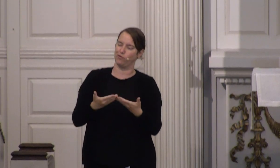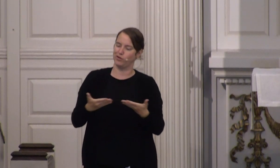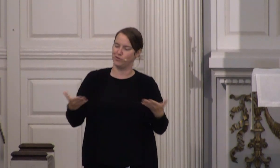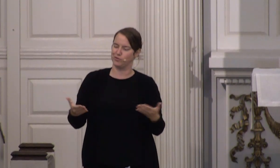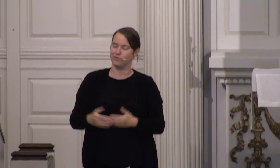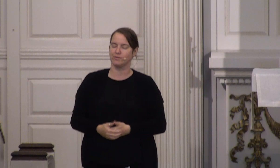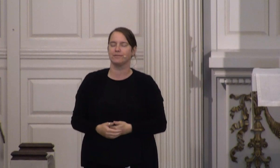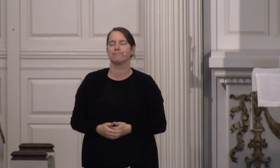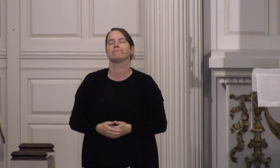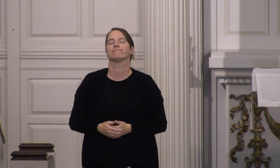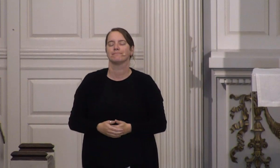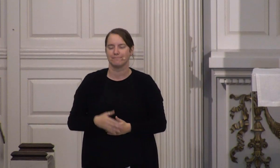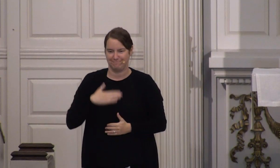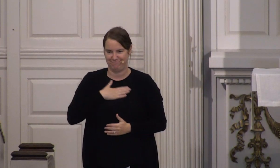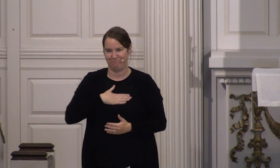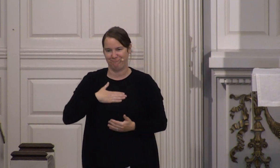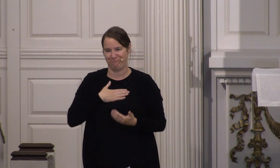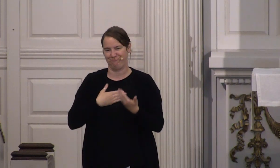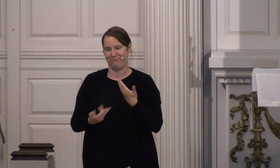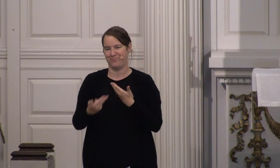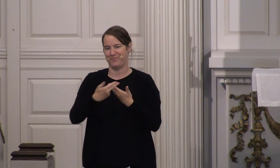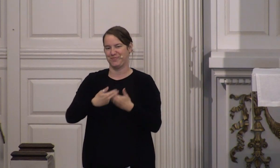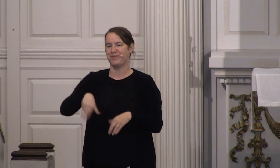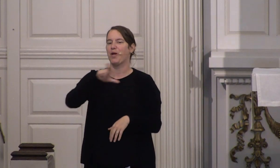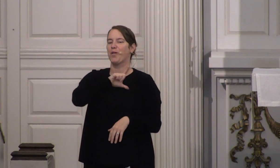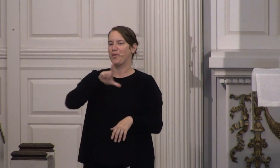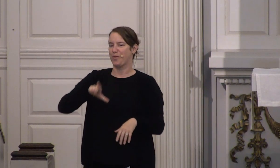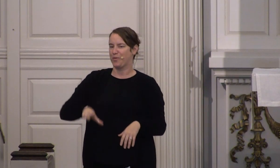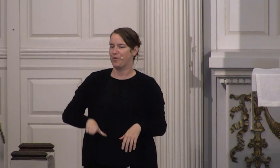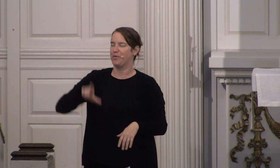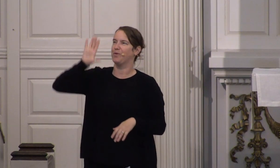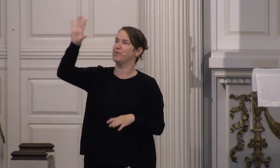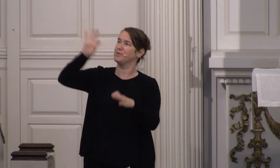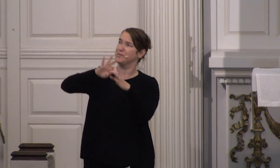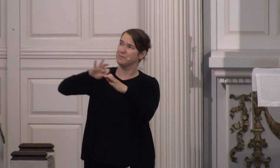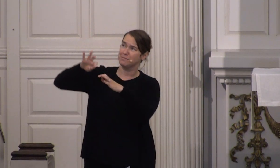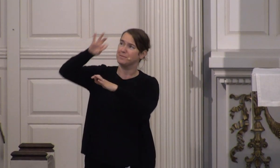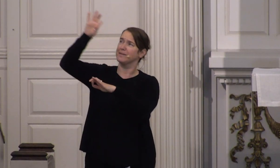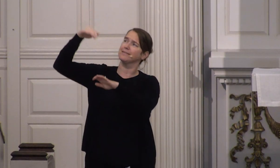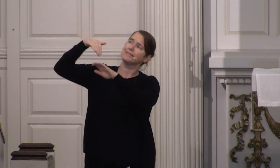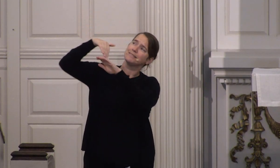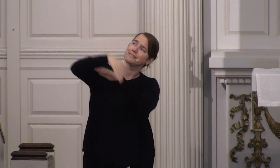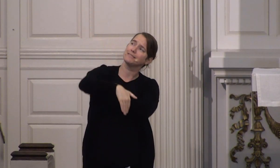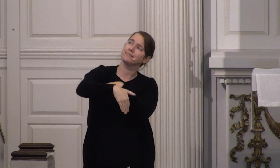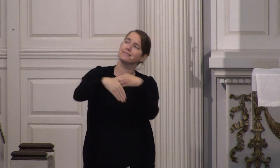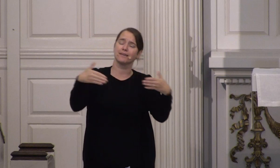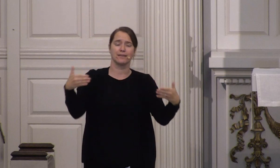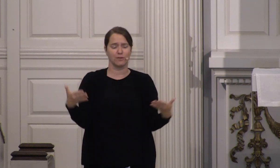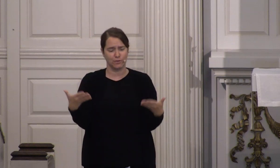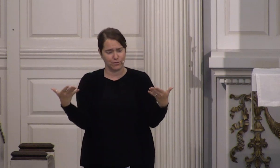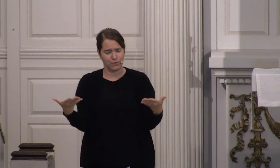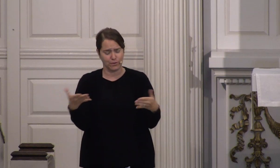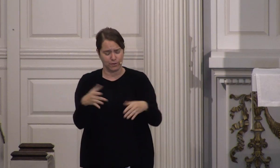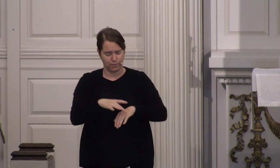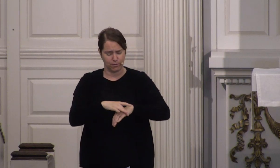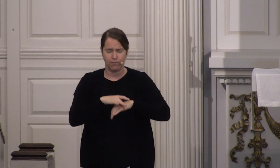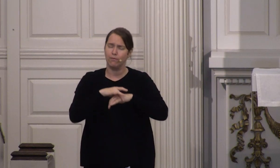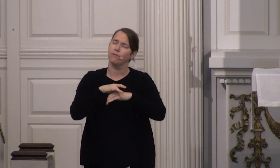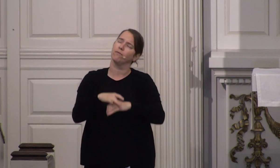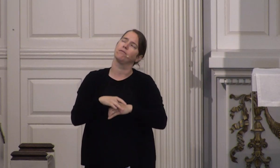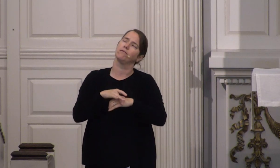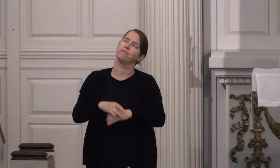creatures. Lord, send out your spirit